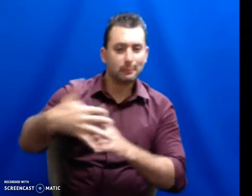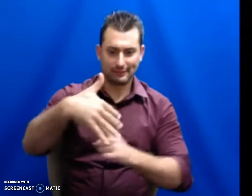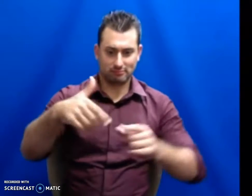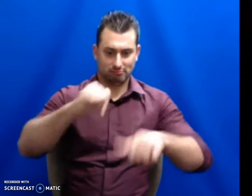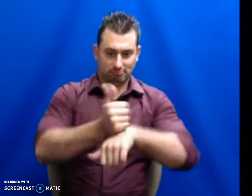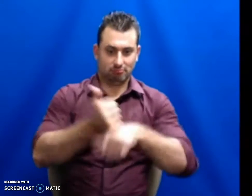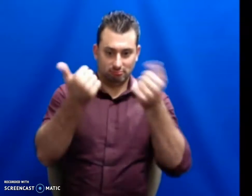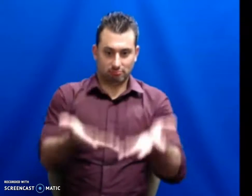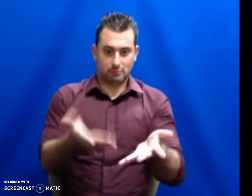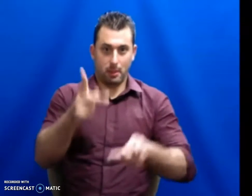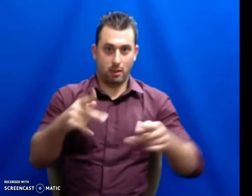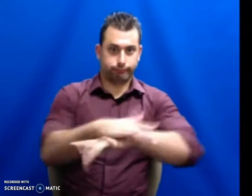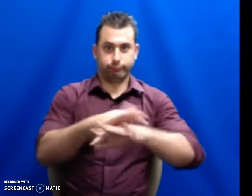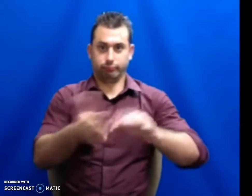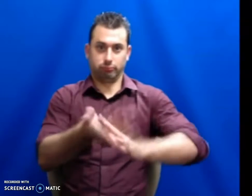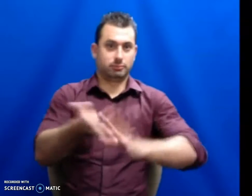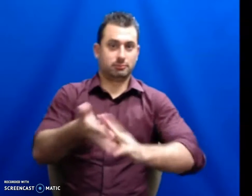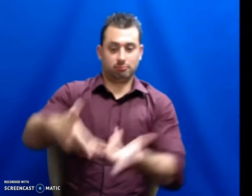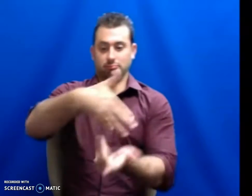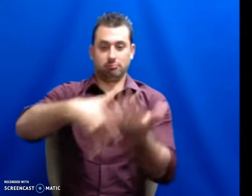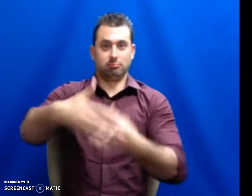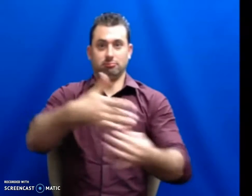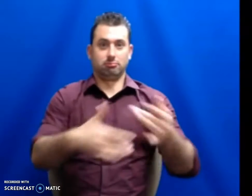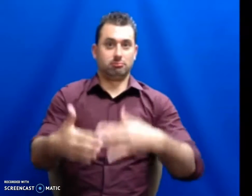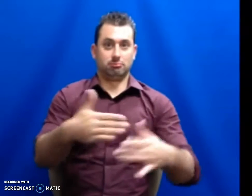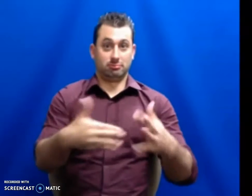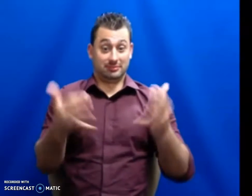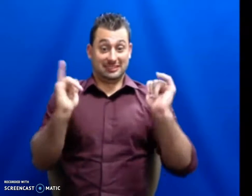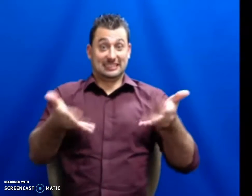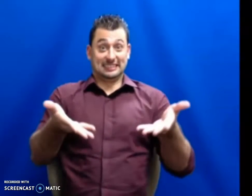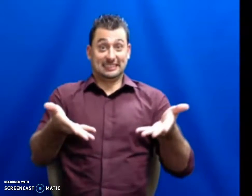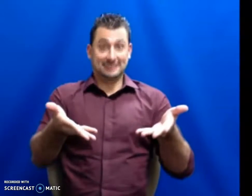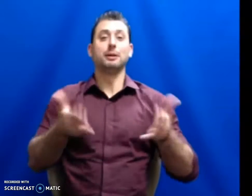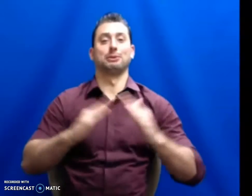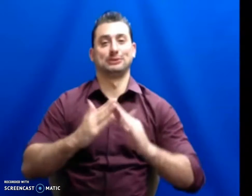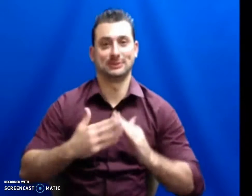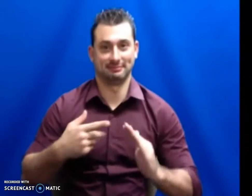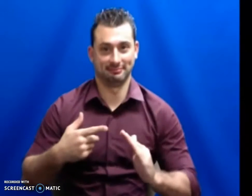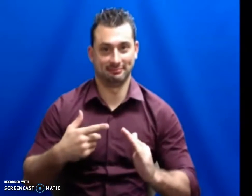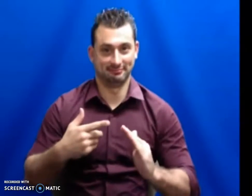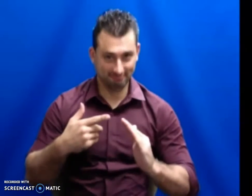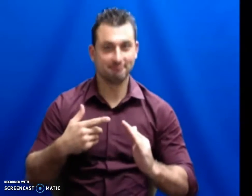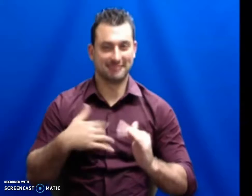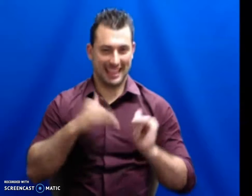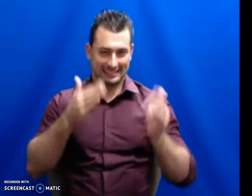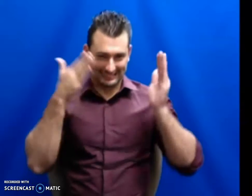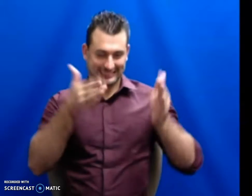is also location-based of where services are, where they're running into each other or meeting each other in real world. That